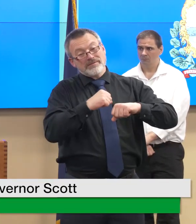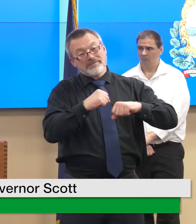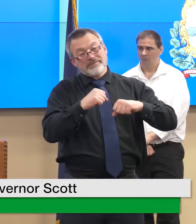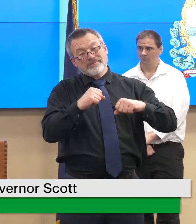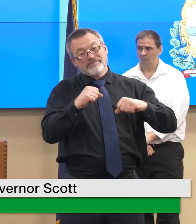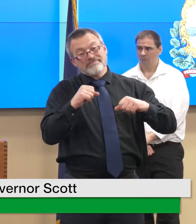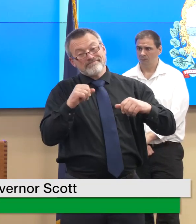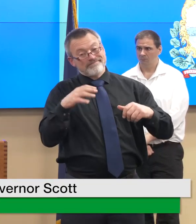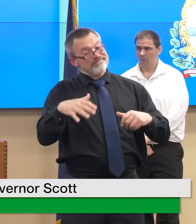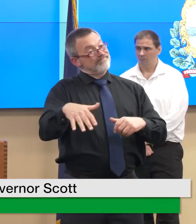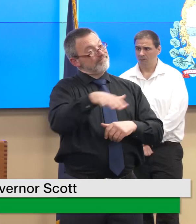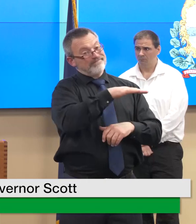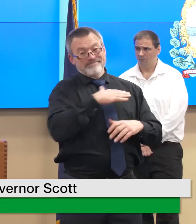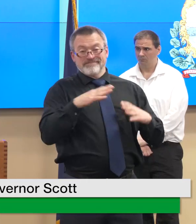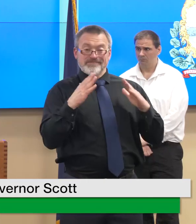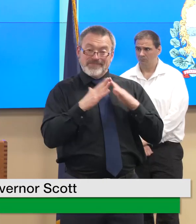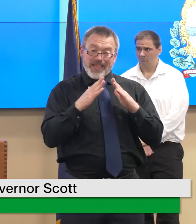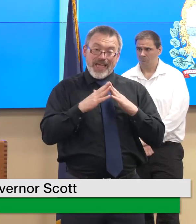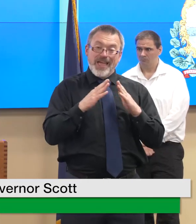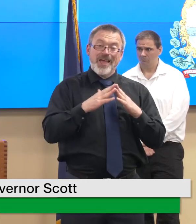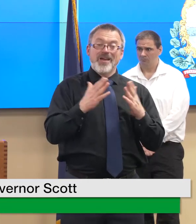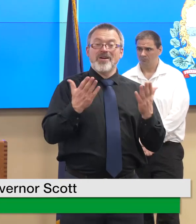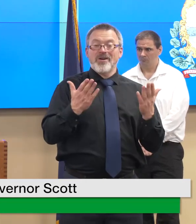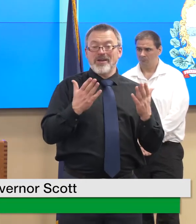downtowns and designated centers as a result.